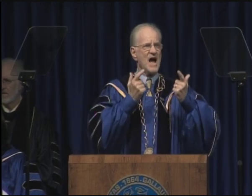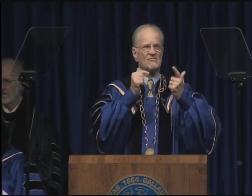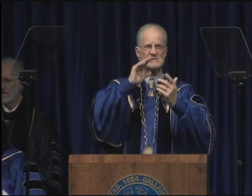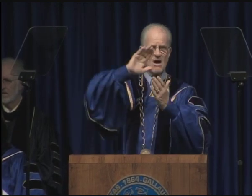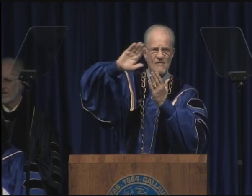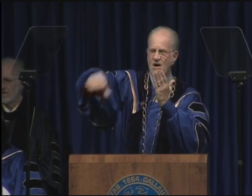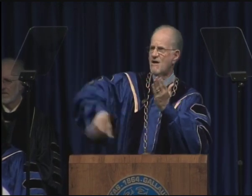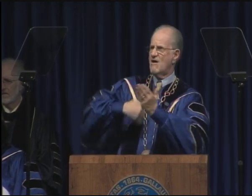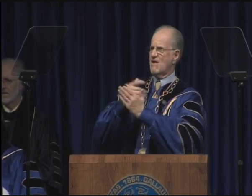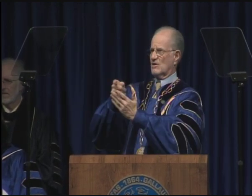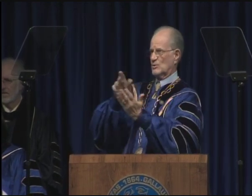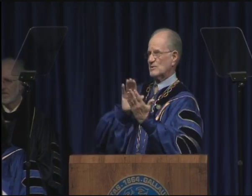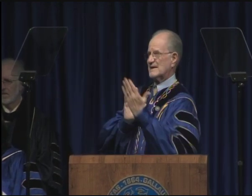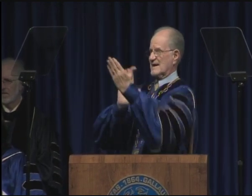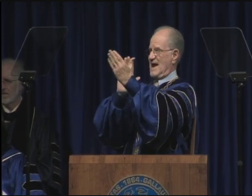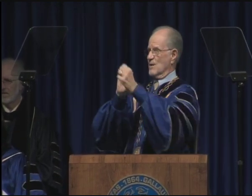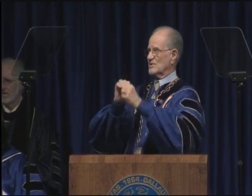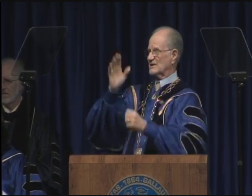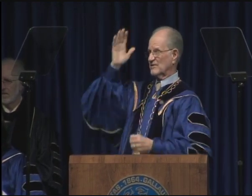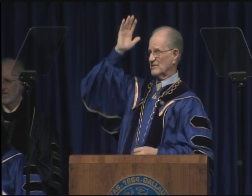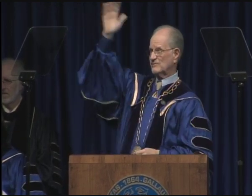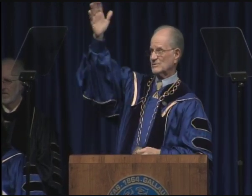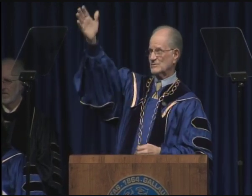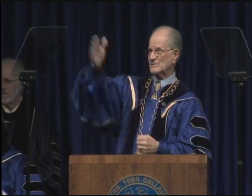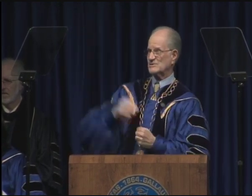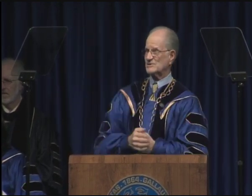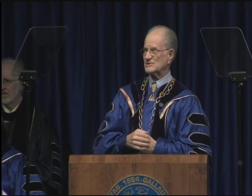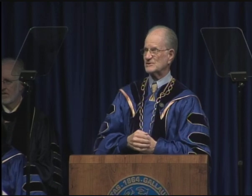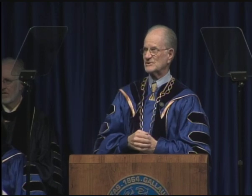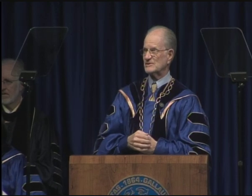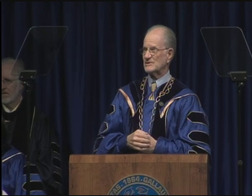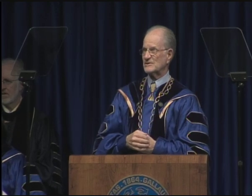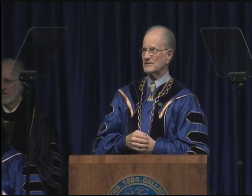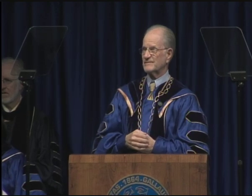lives of all you encounter in the future.